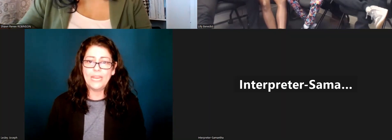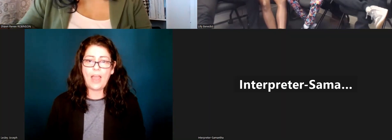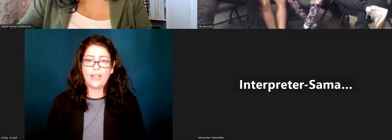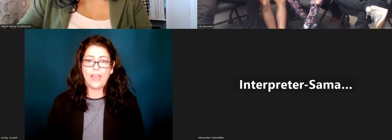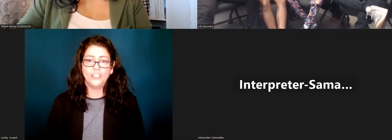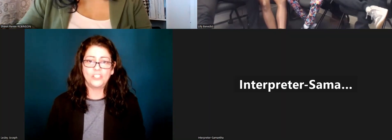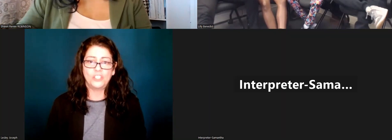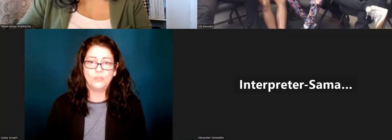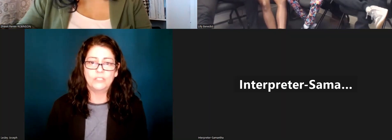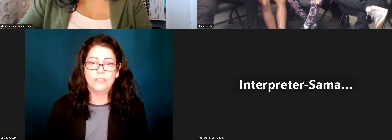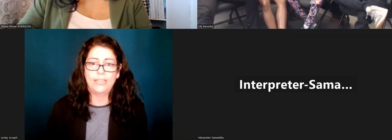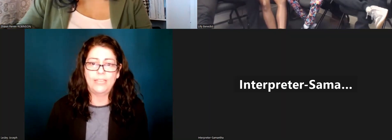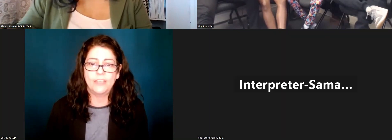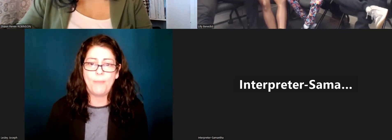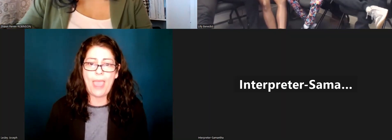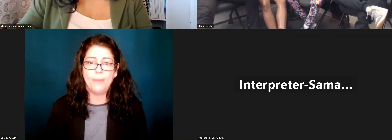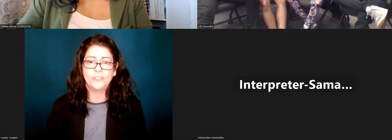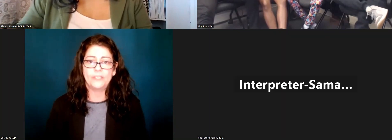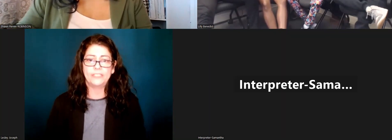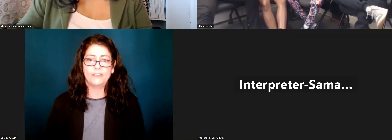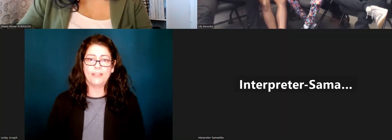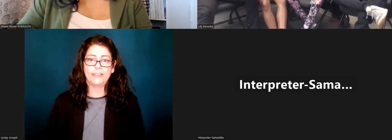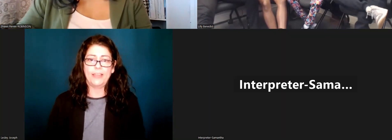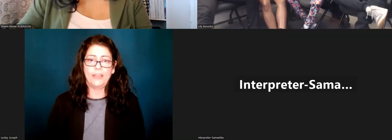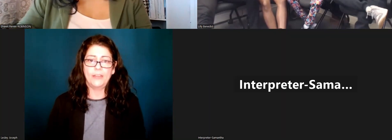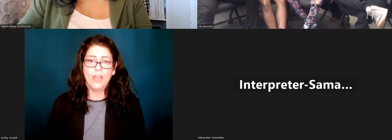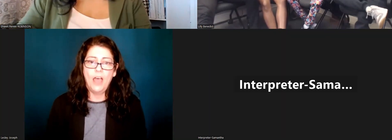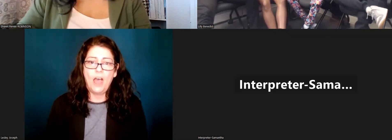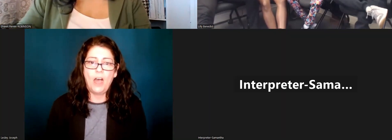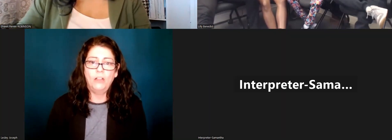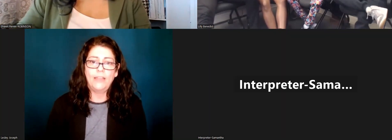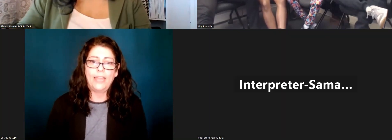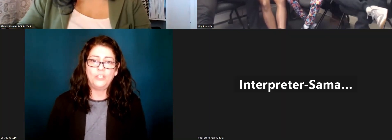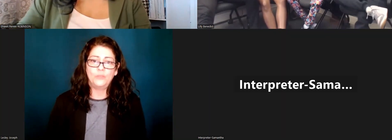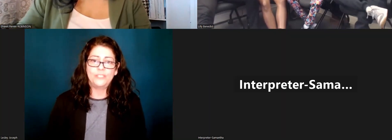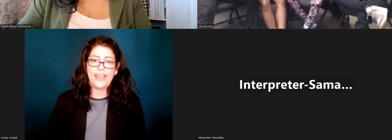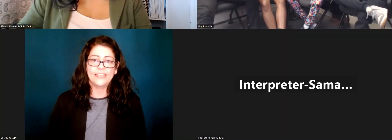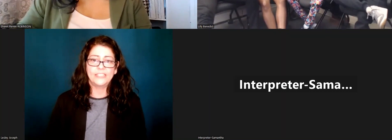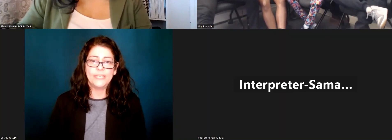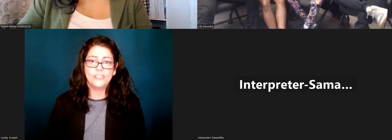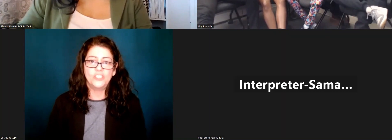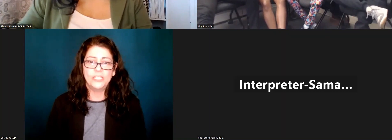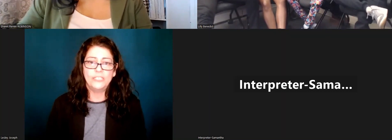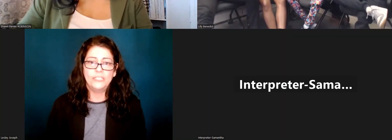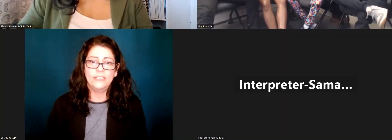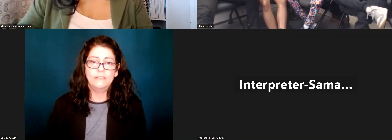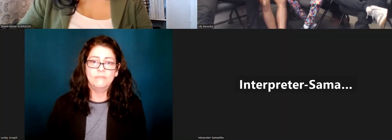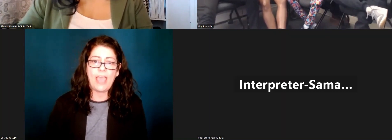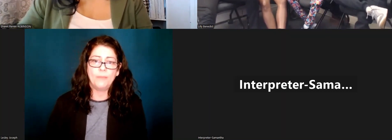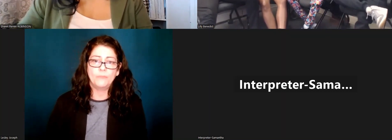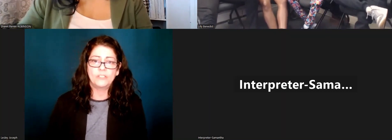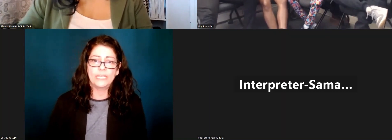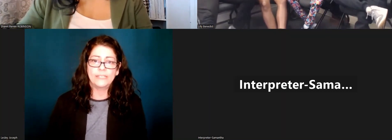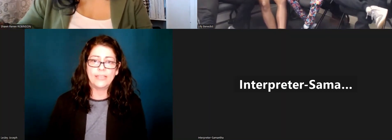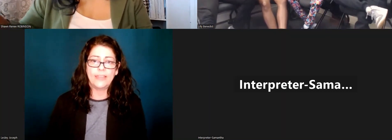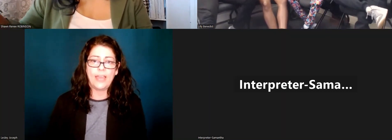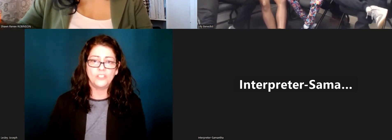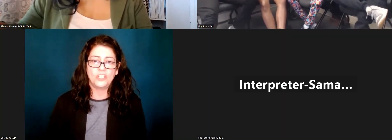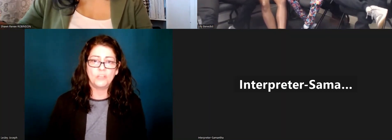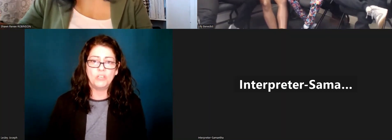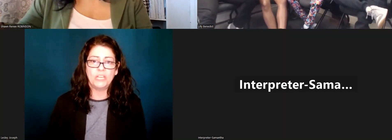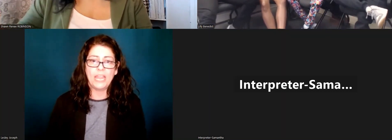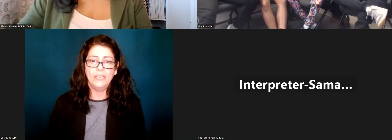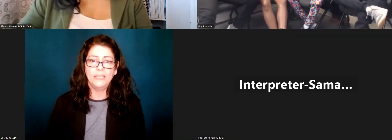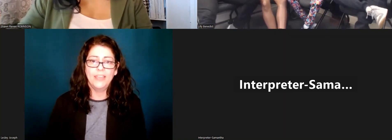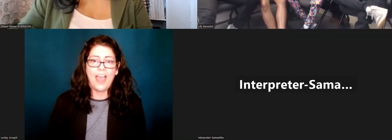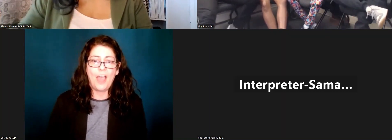for me, I kind of just use like some apps and stuff like that. I'll like use text messaging apps, things like that